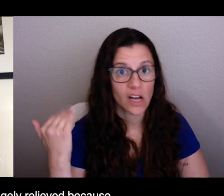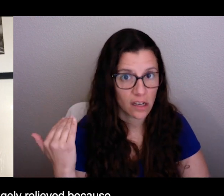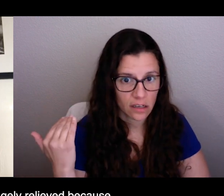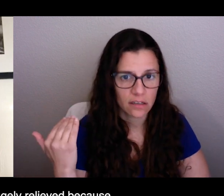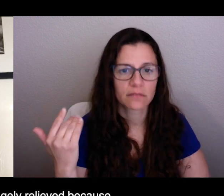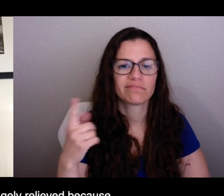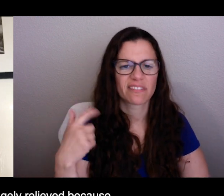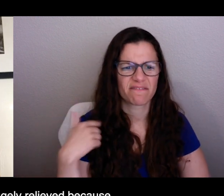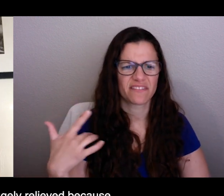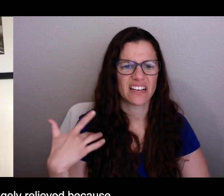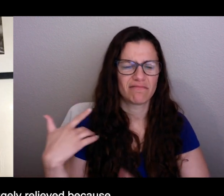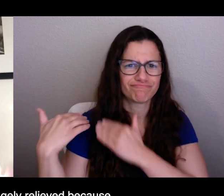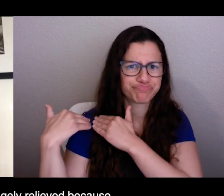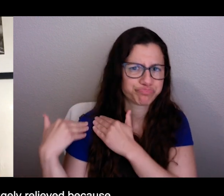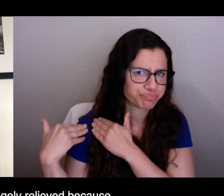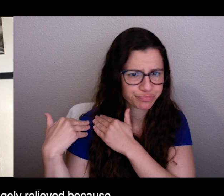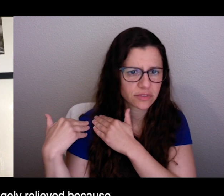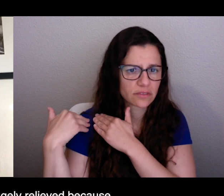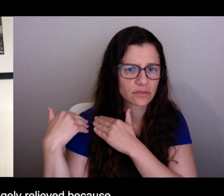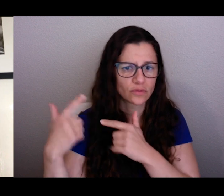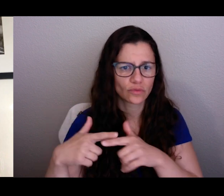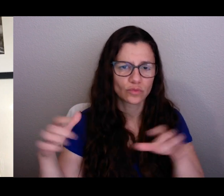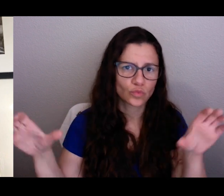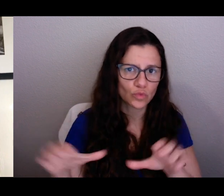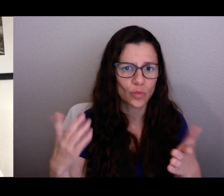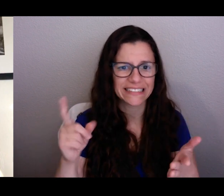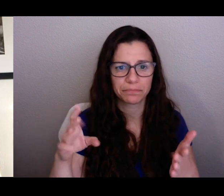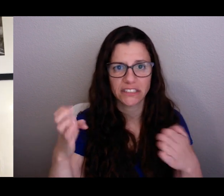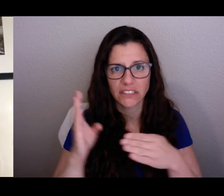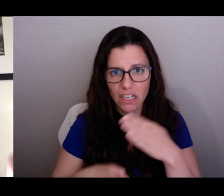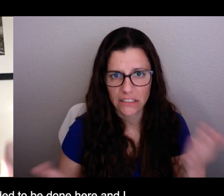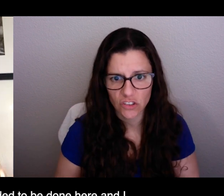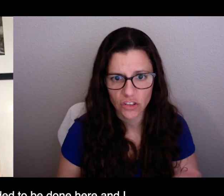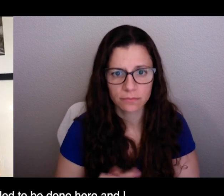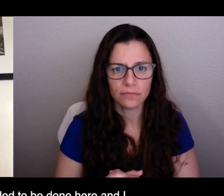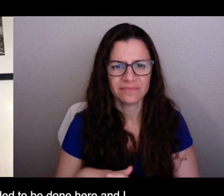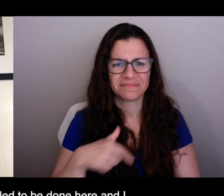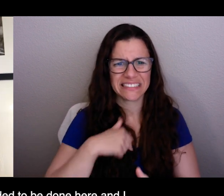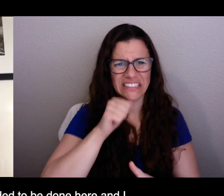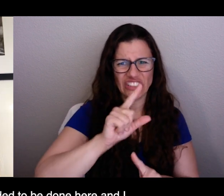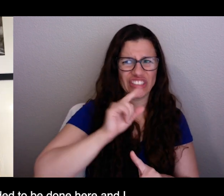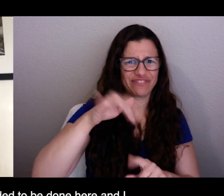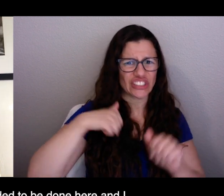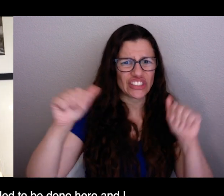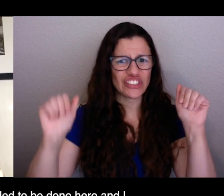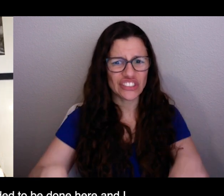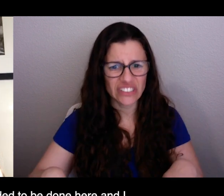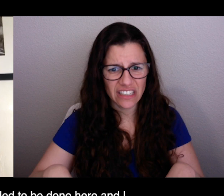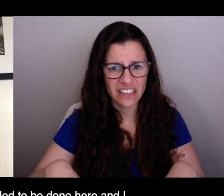I said, I felt responsibility to do what needed to be done